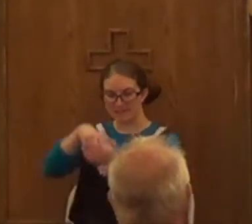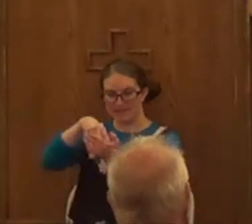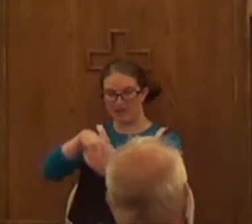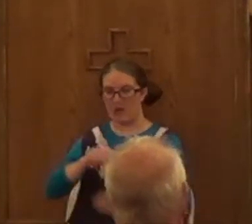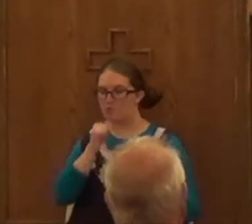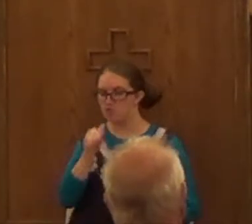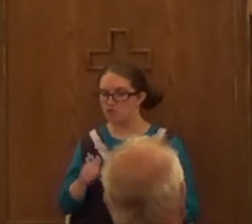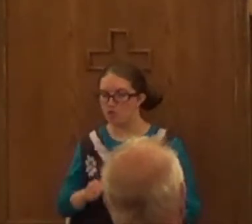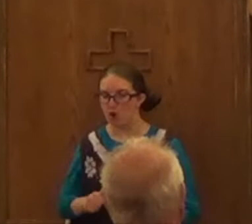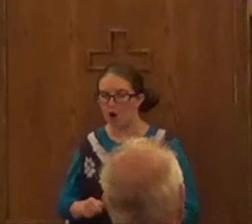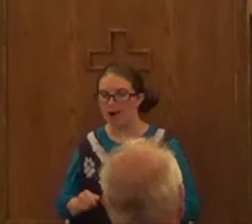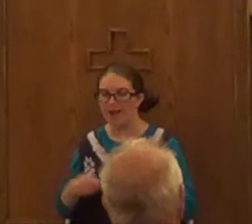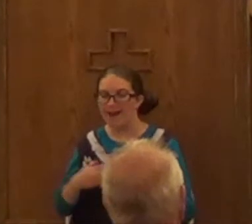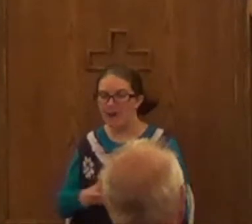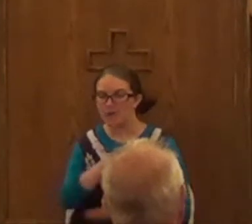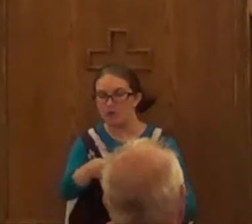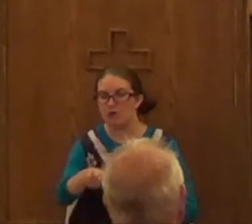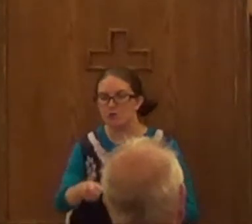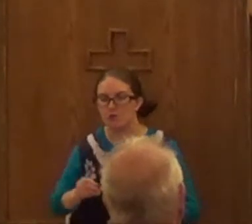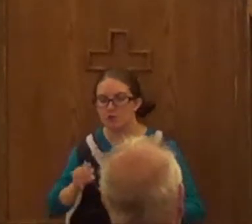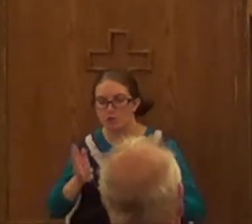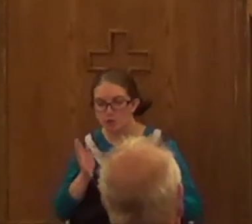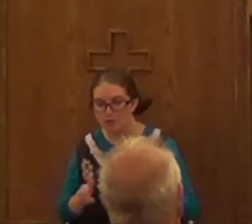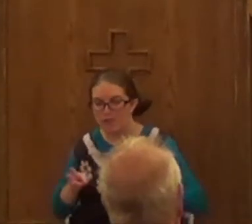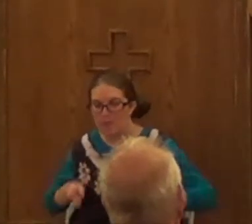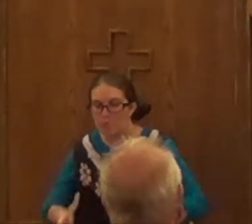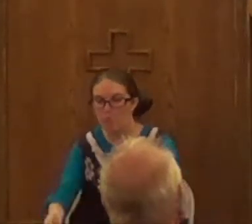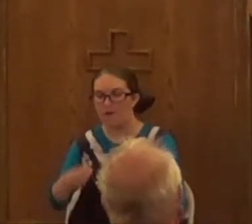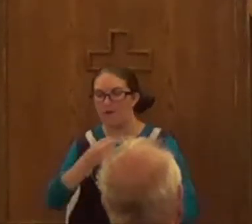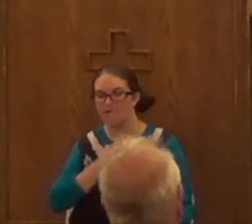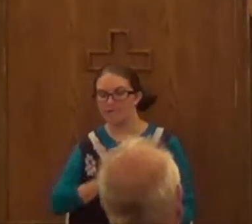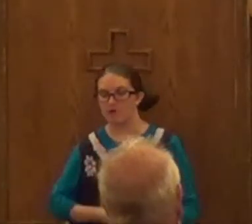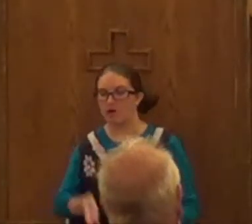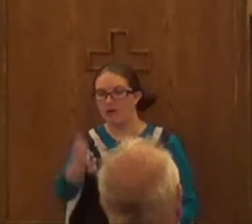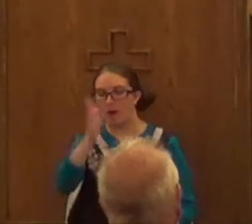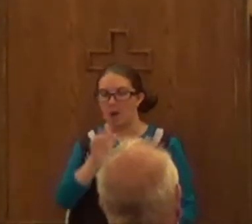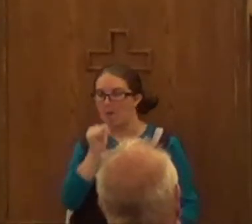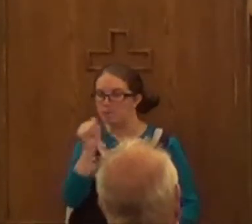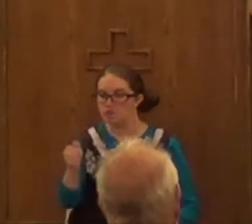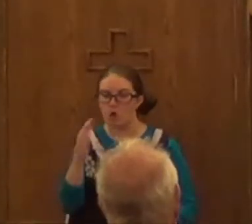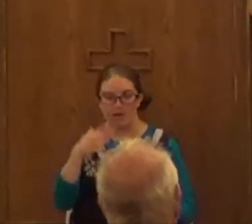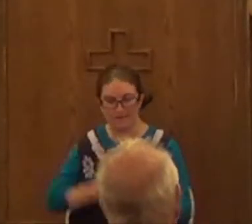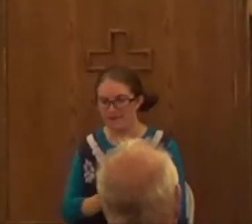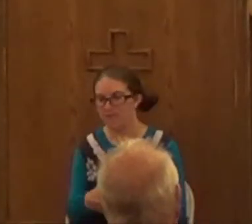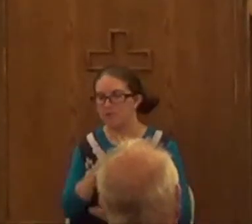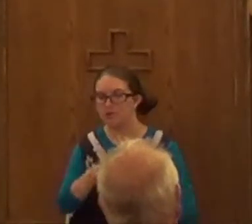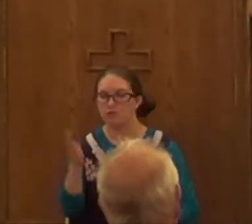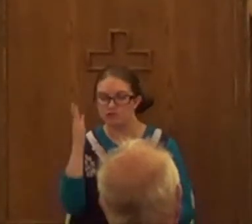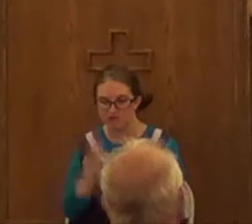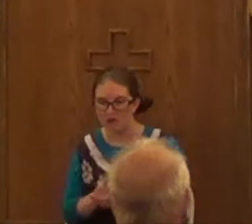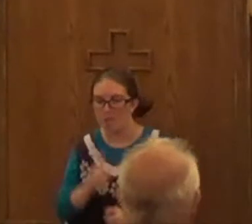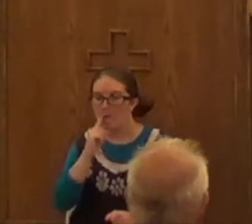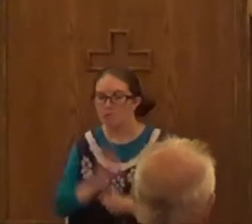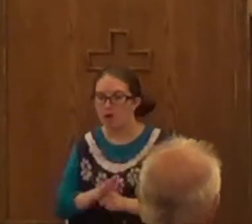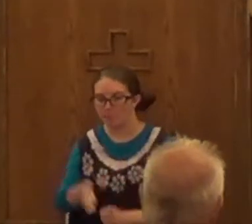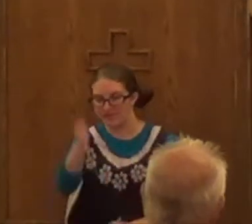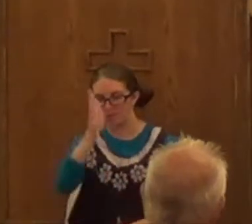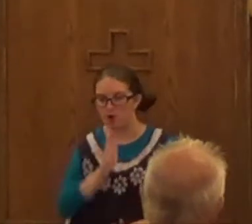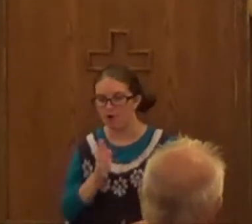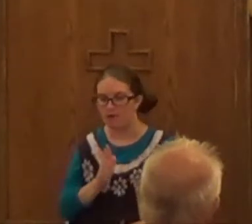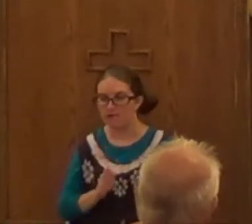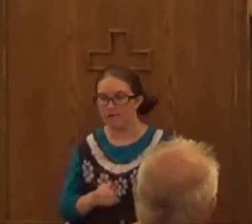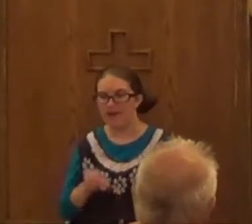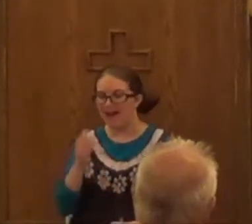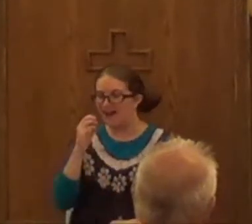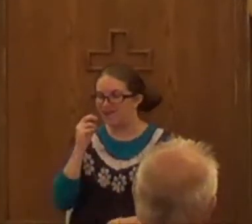I'm not going to let you get in the way of the will of God. I'm not going to let you stop the promise of God.